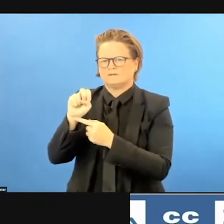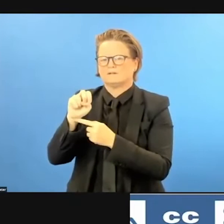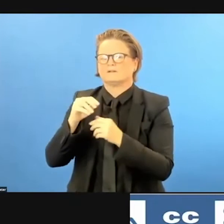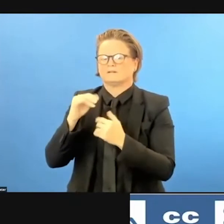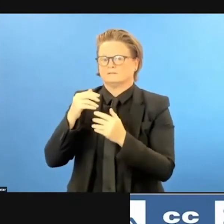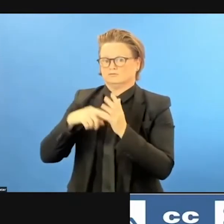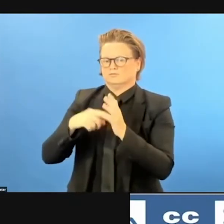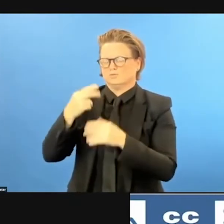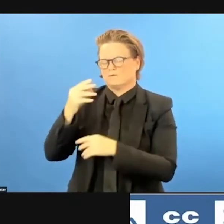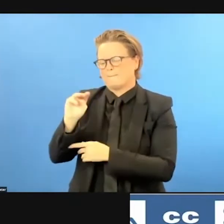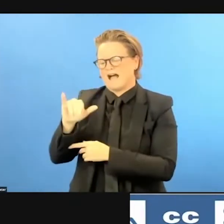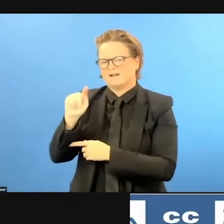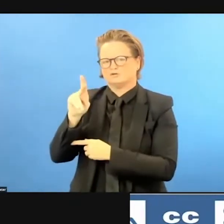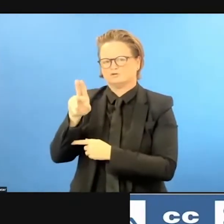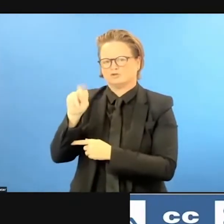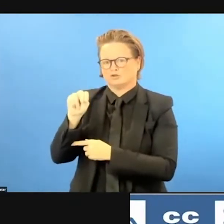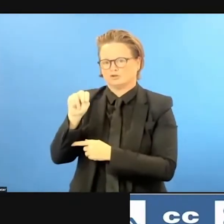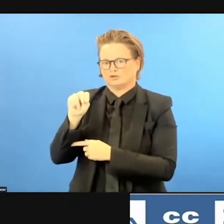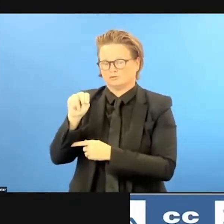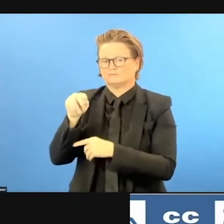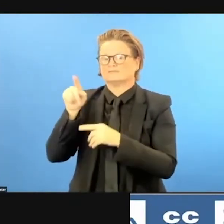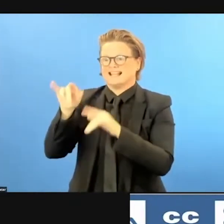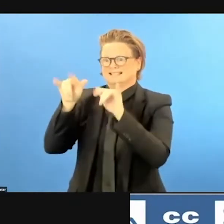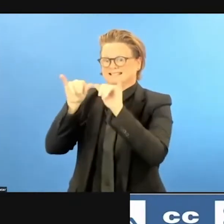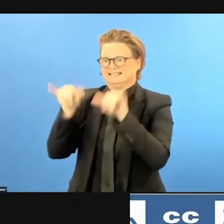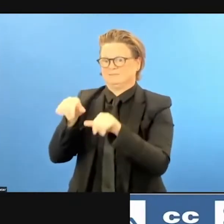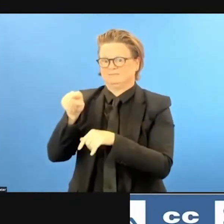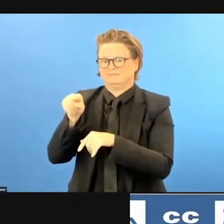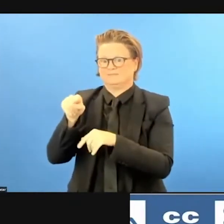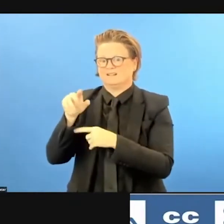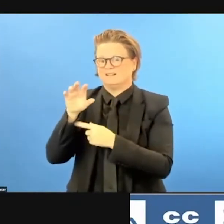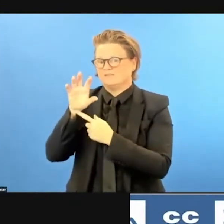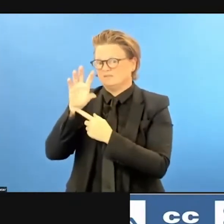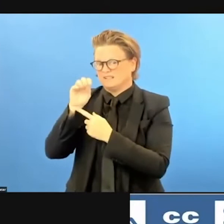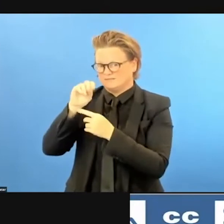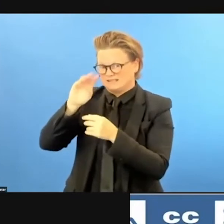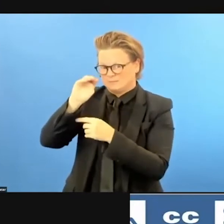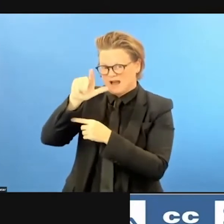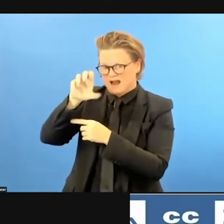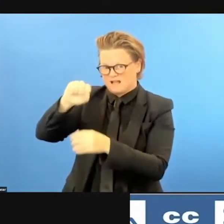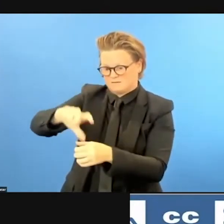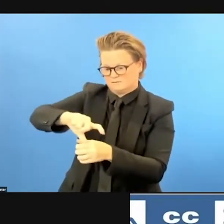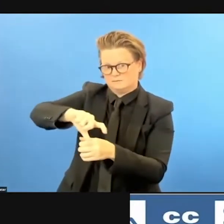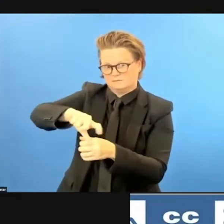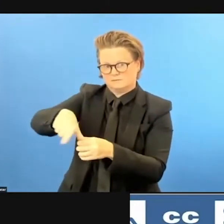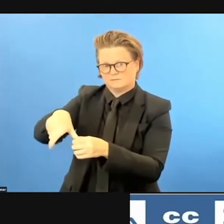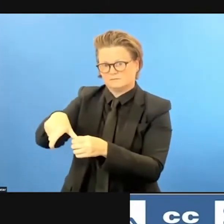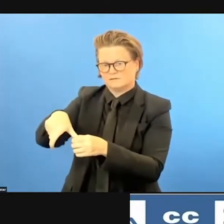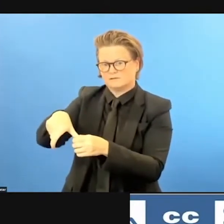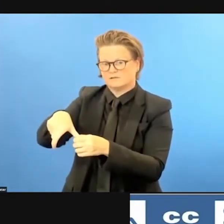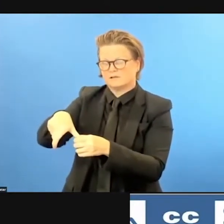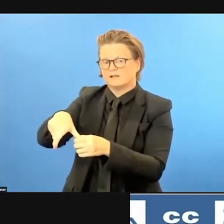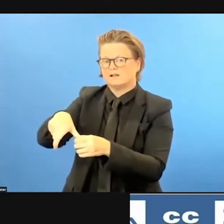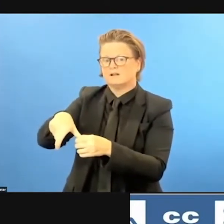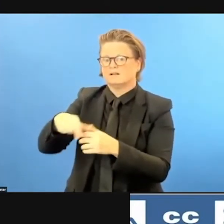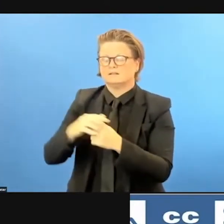criteria. I believe it's a 50-mile radius. So it will take you through that when you go in, and it will ask for your address, and it will determine